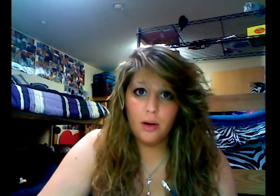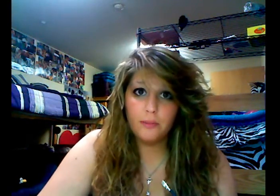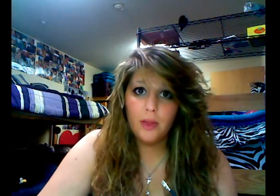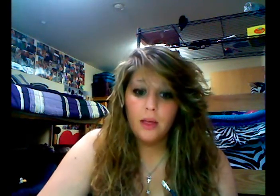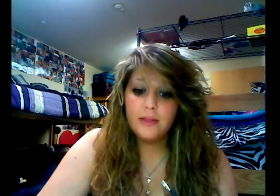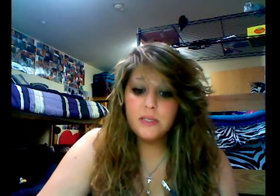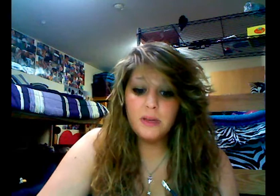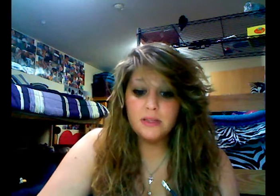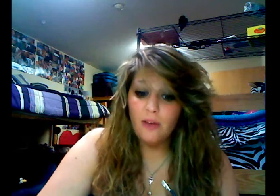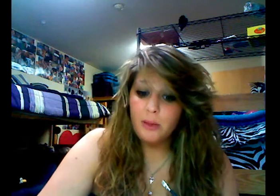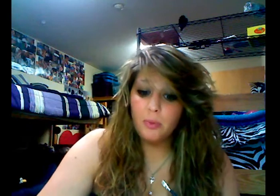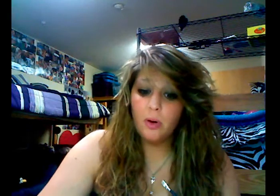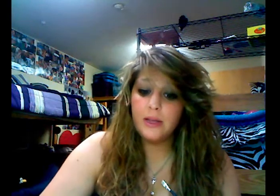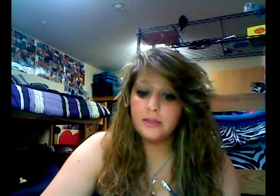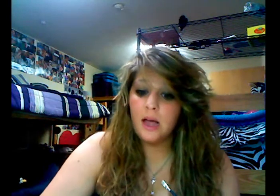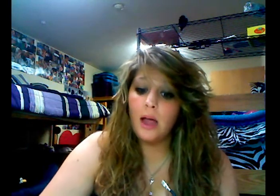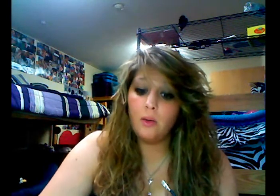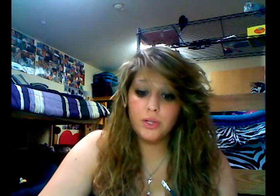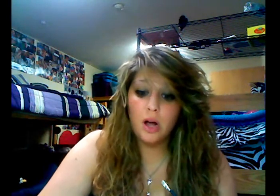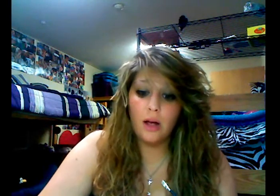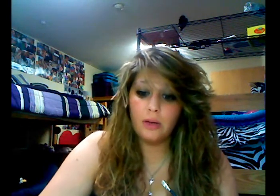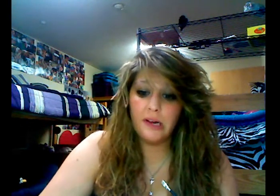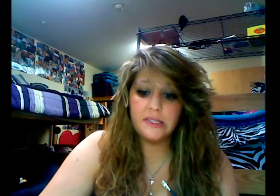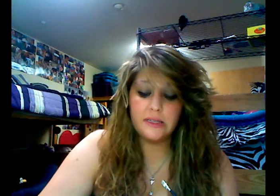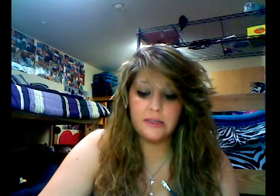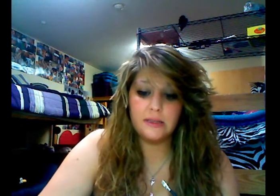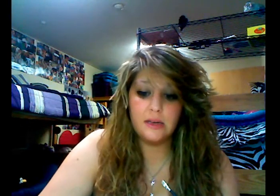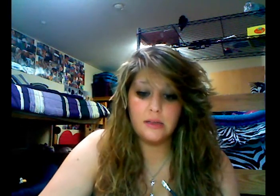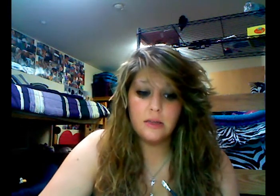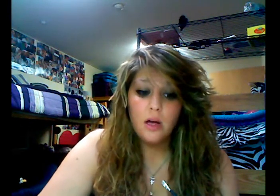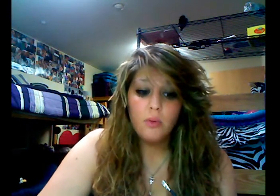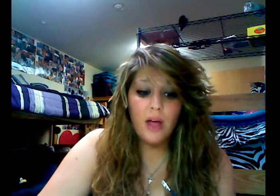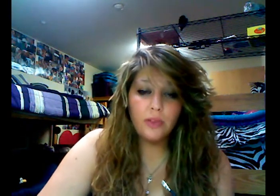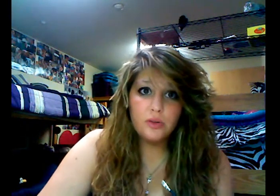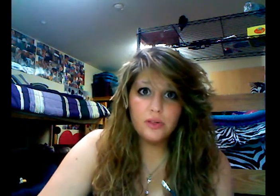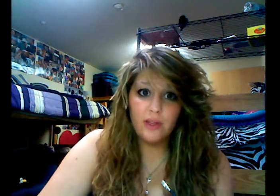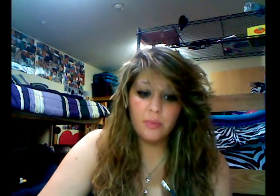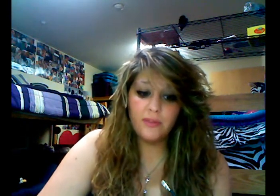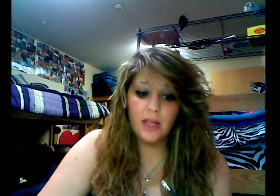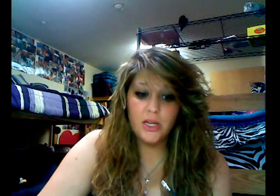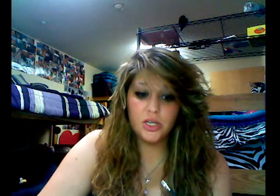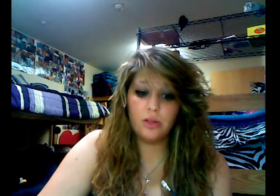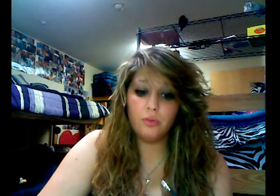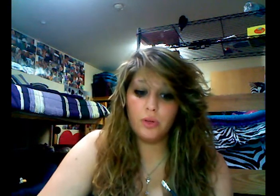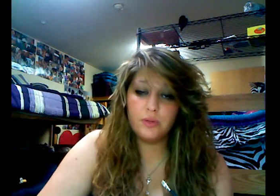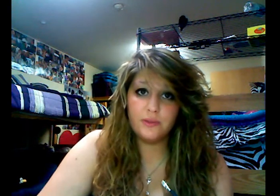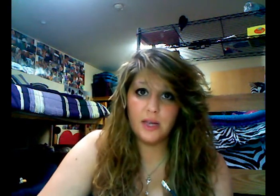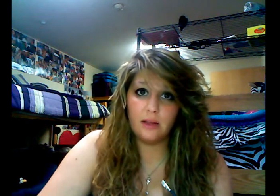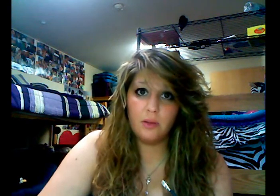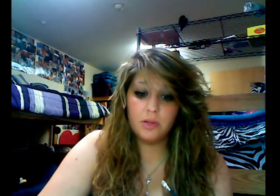underwater. This is because deaf people can sign or talk at great distances without the use of amplification through the use of sign